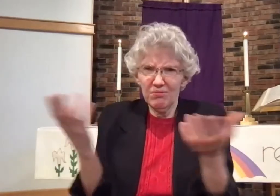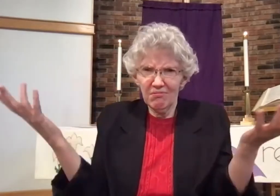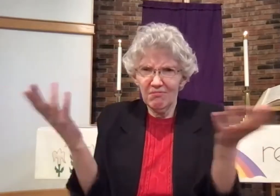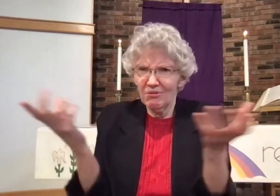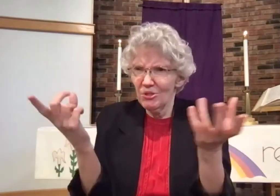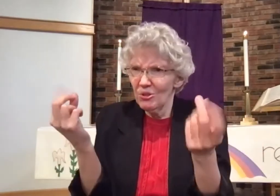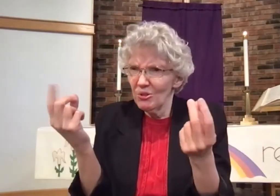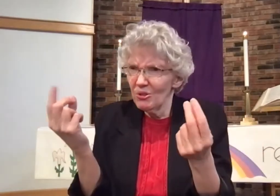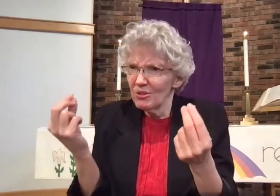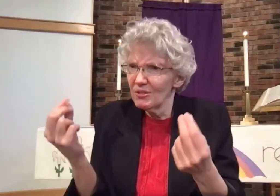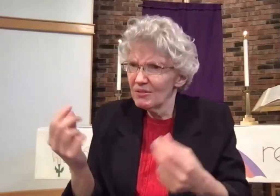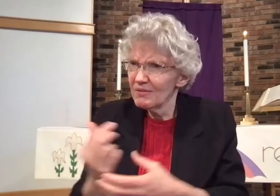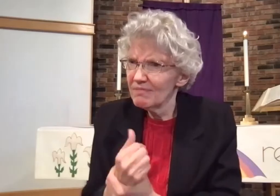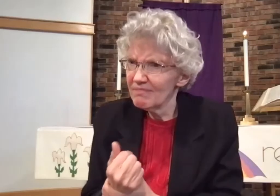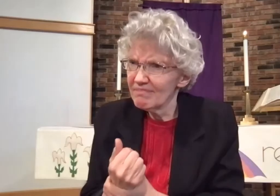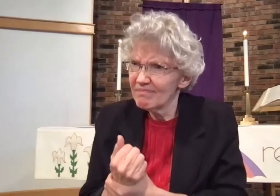So, what did the Holy Spirit do?